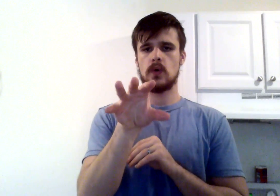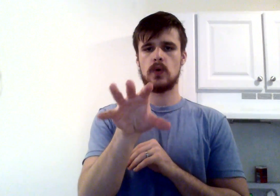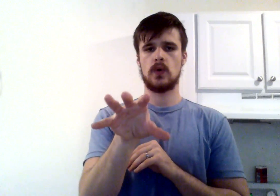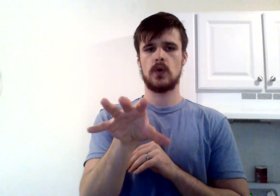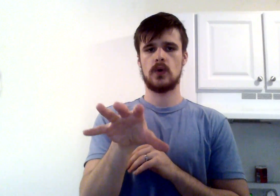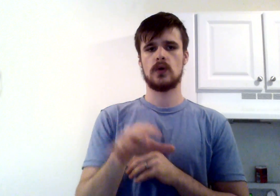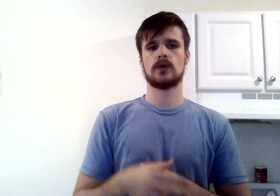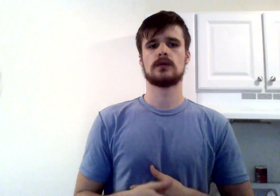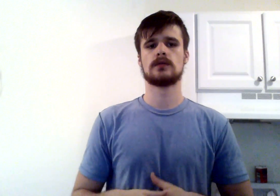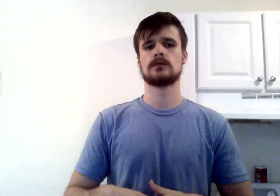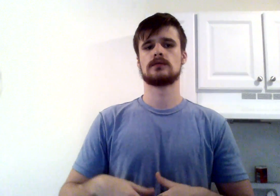time.